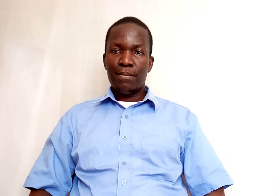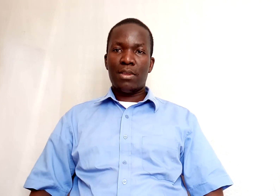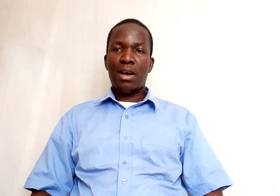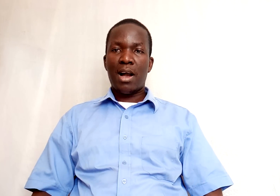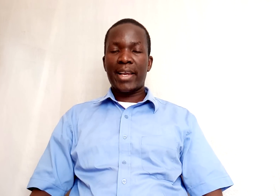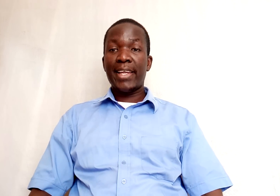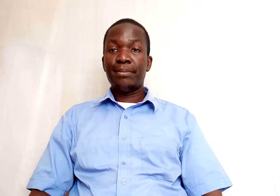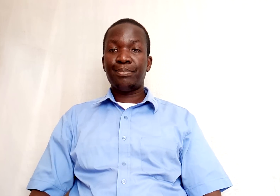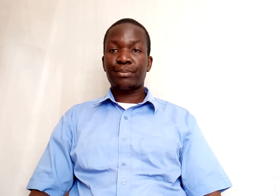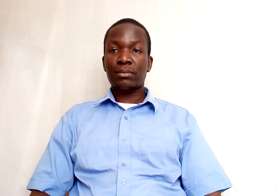again,